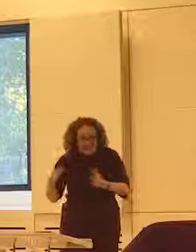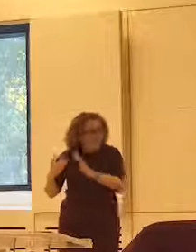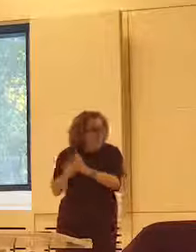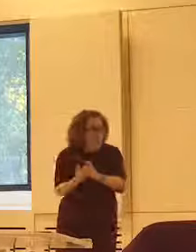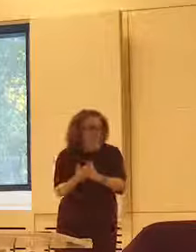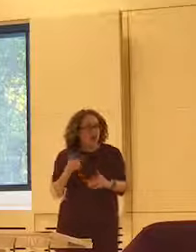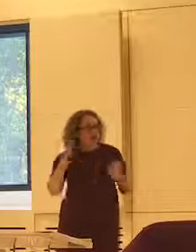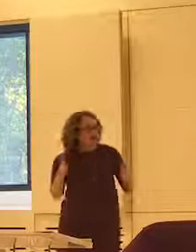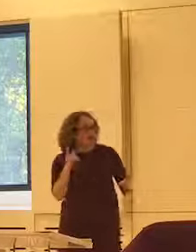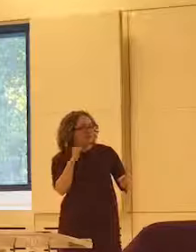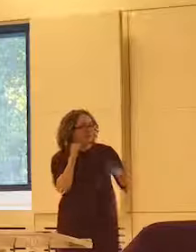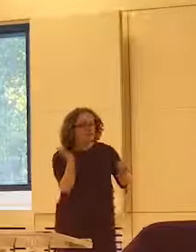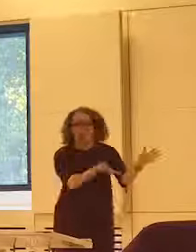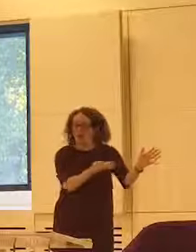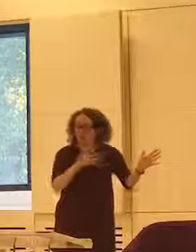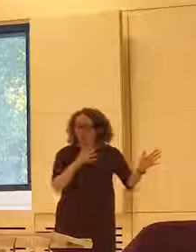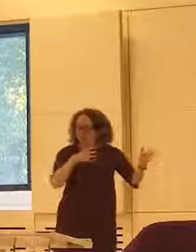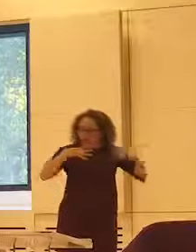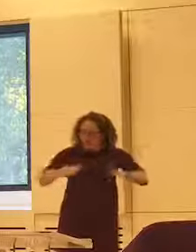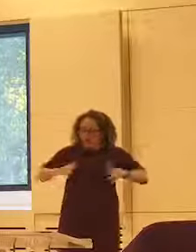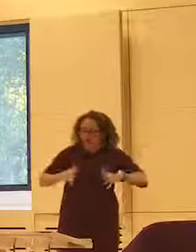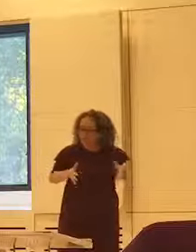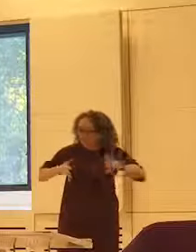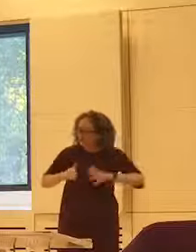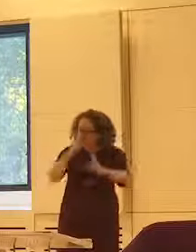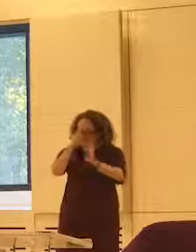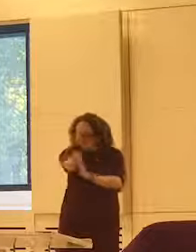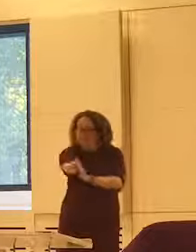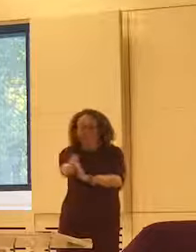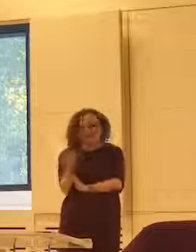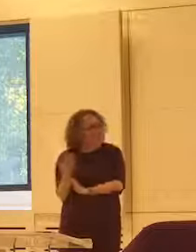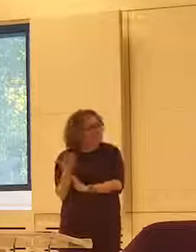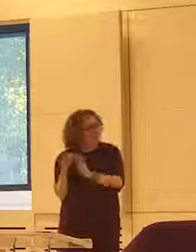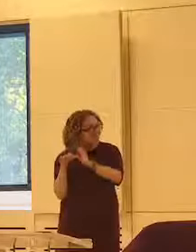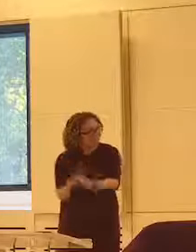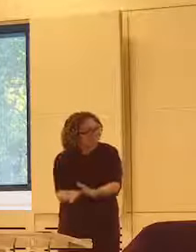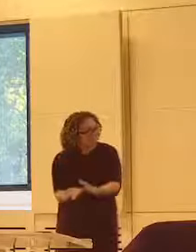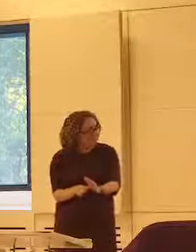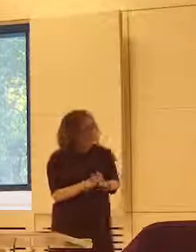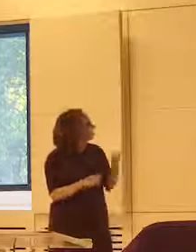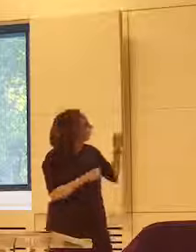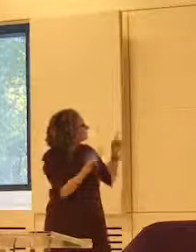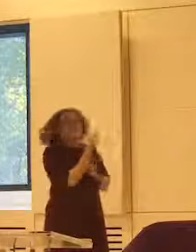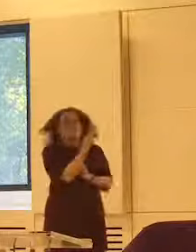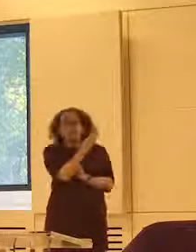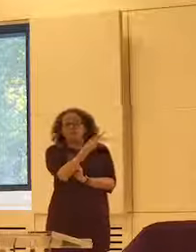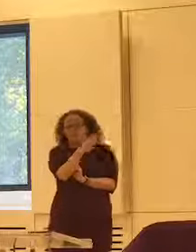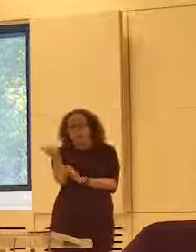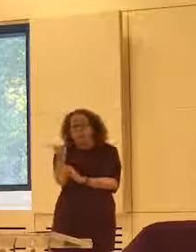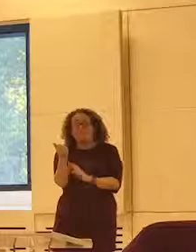depression gets worse. But to go to a hearing service, it's not good enough for a deaf person. They need to be expressing themselves